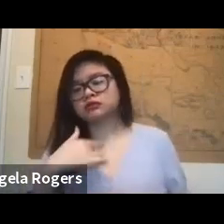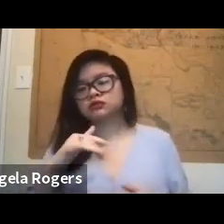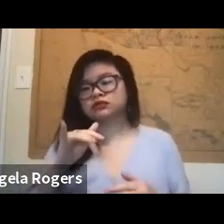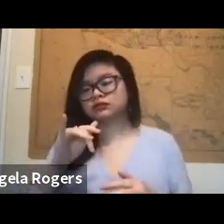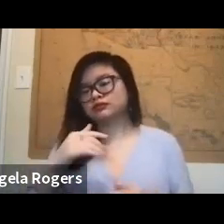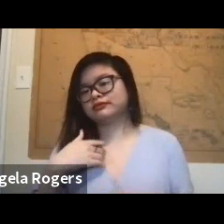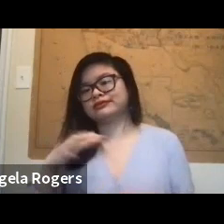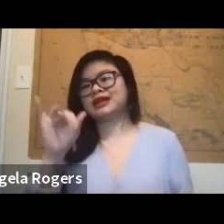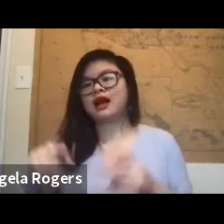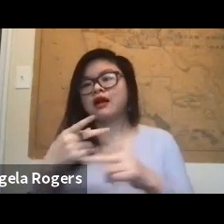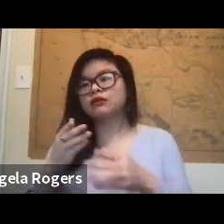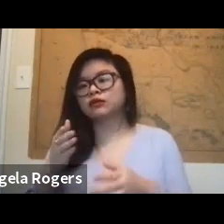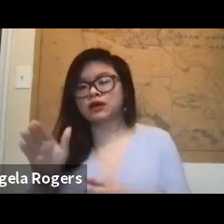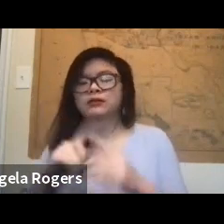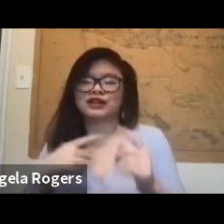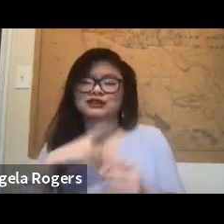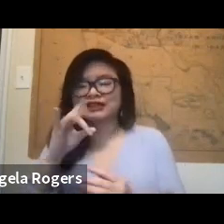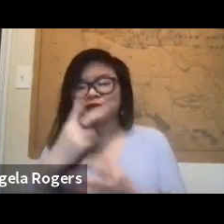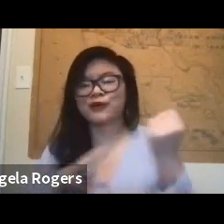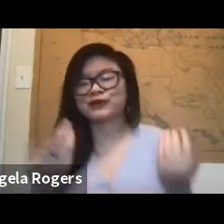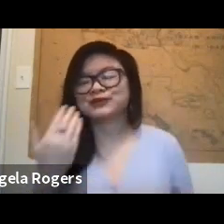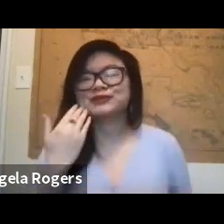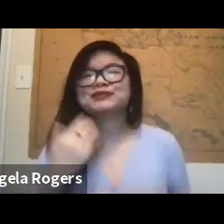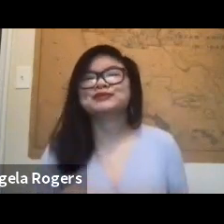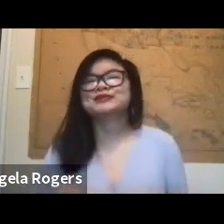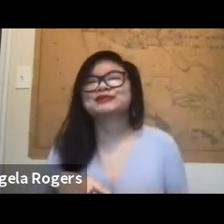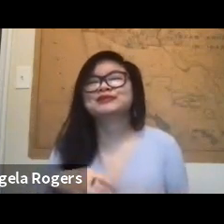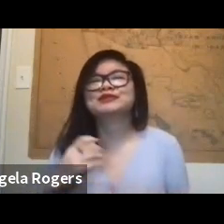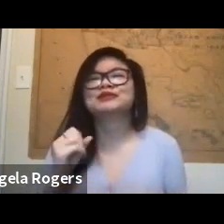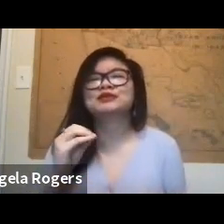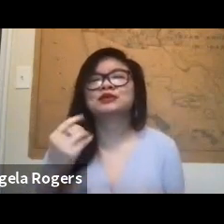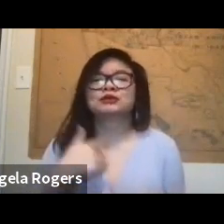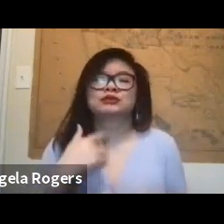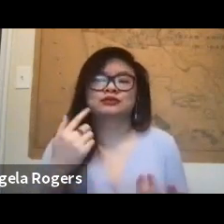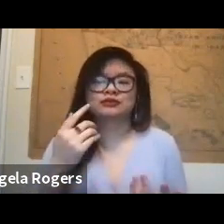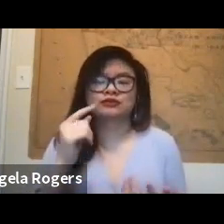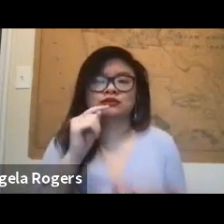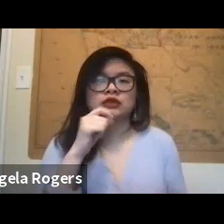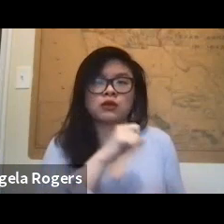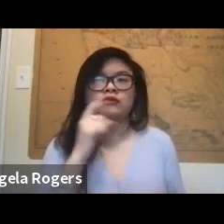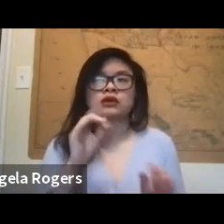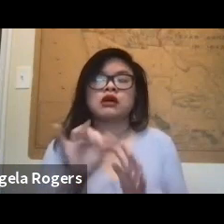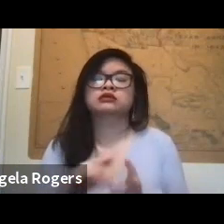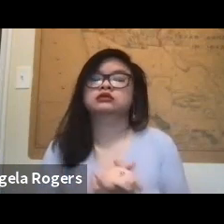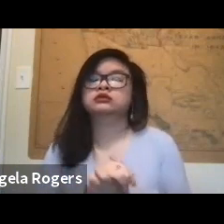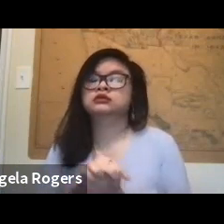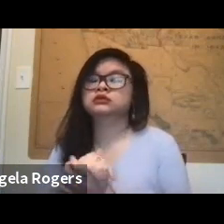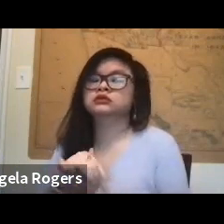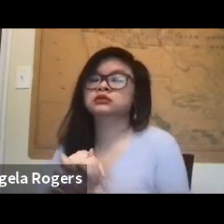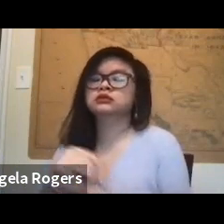of getting that for that specific country. So I sort of did both approaches.